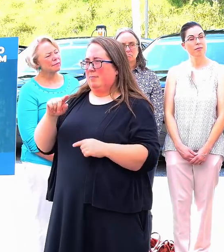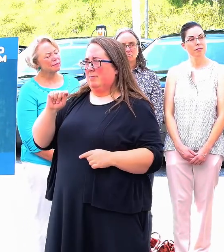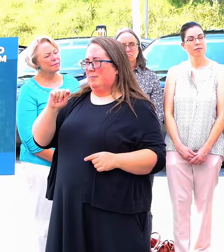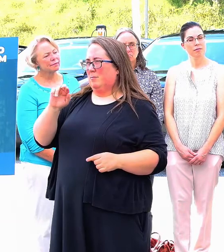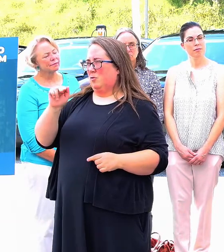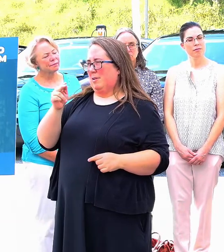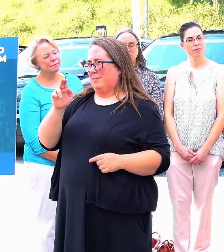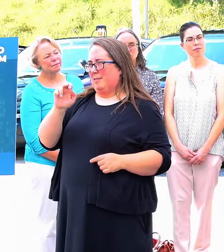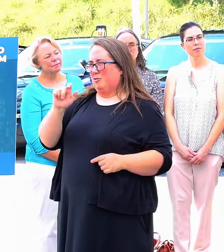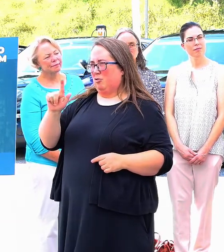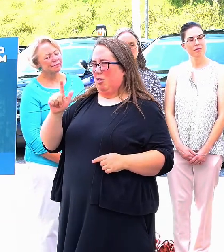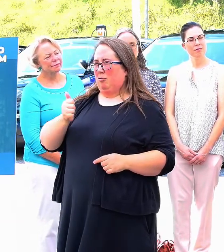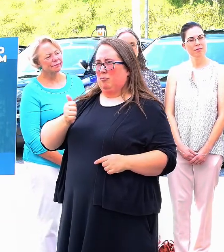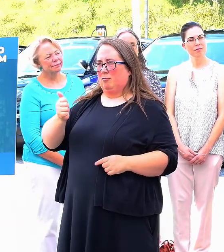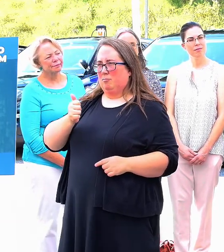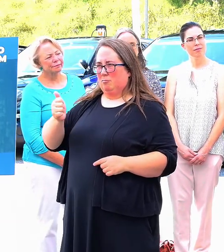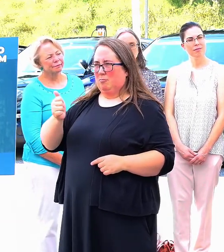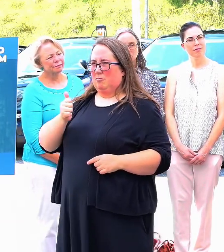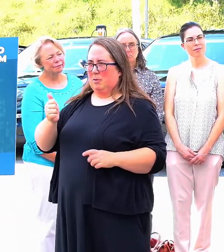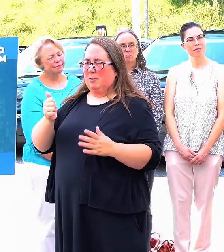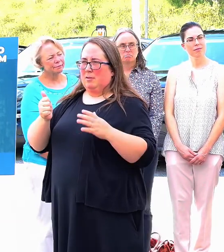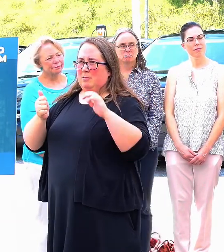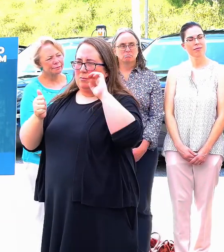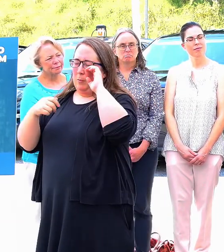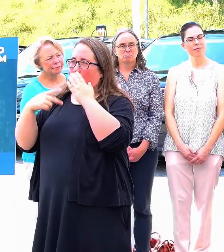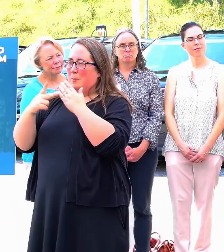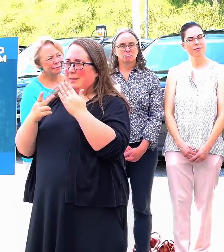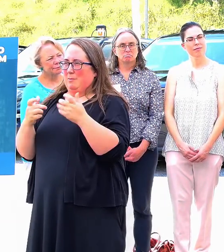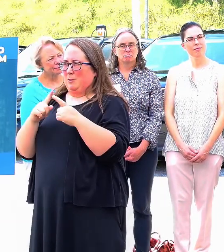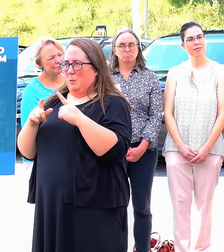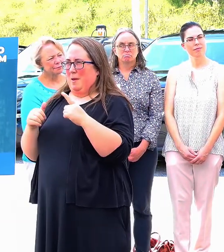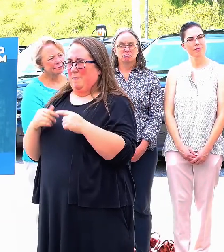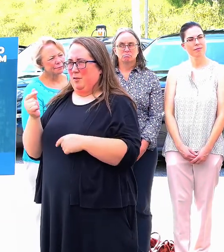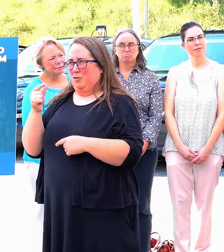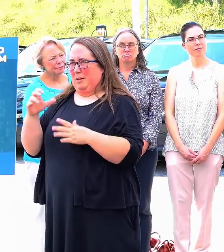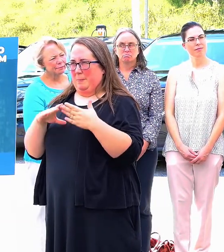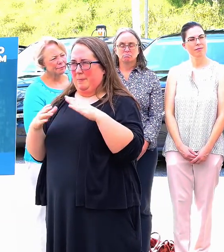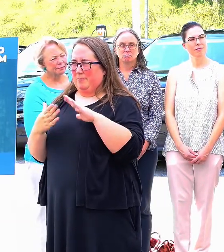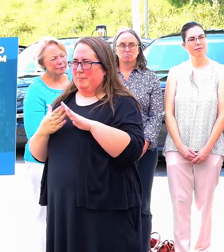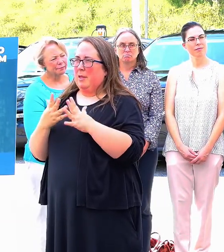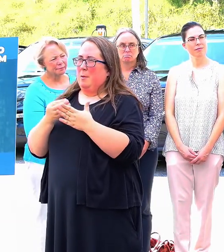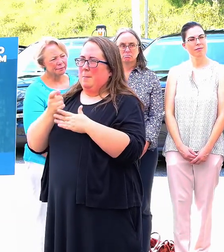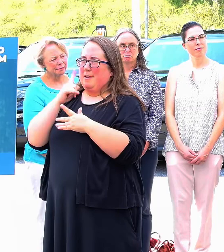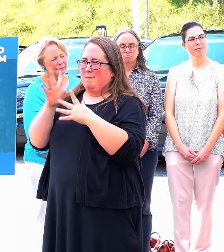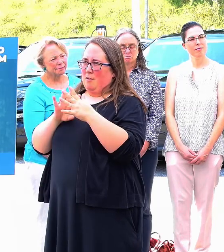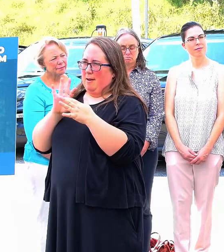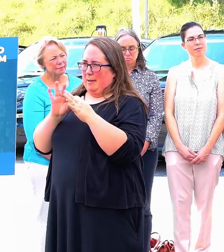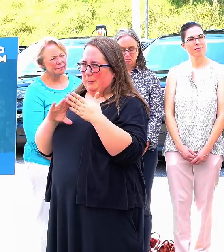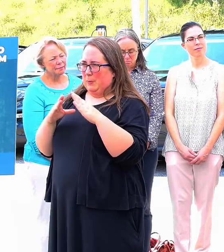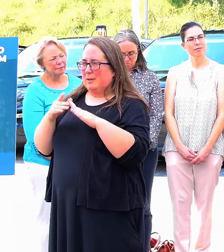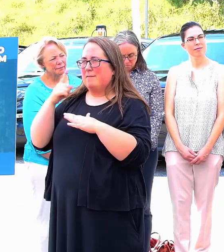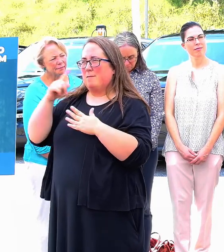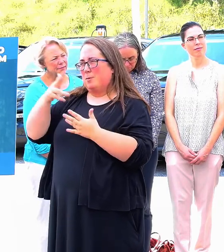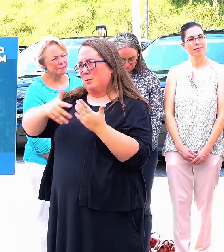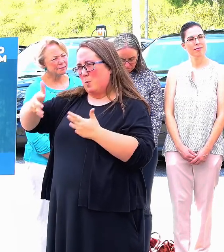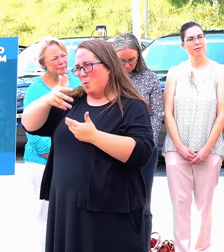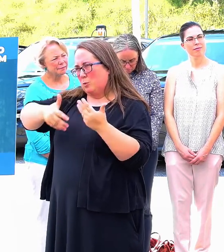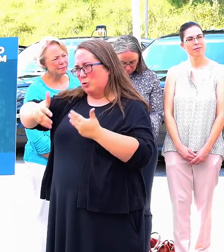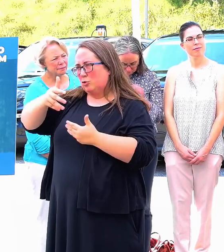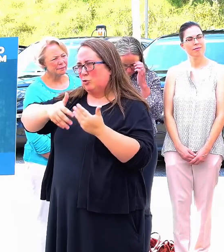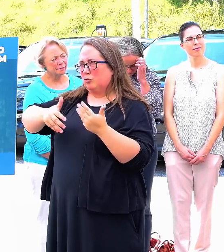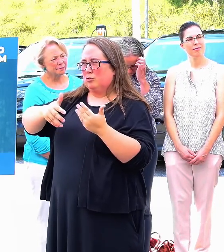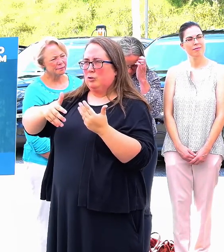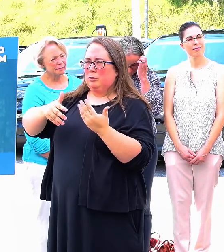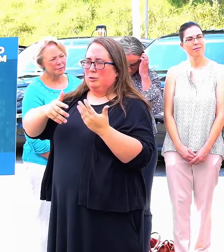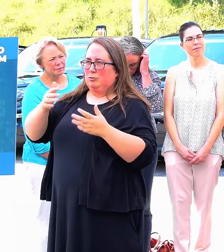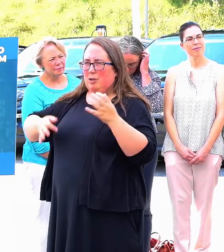programs that allow us to have green communities. Money in here for reconnecting communities, for social justice. Funds